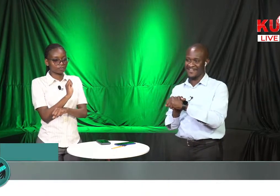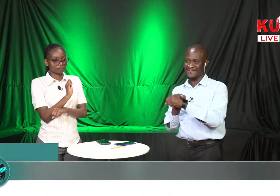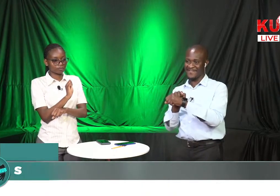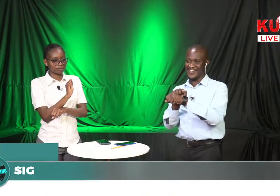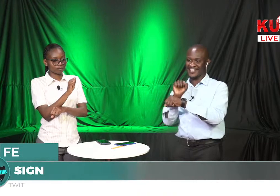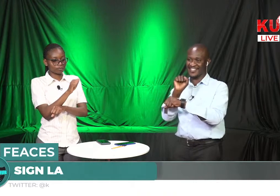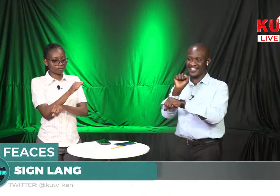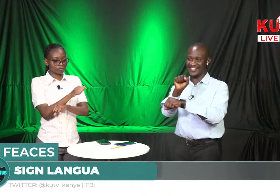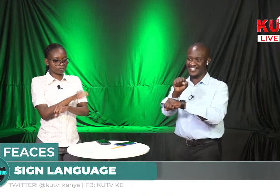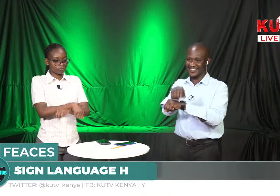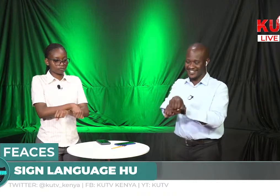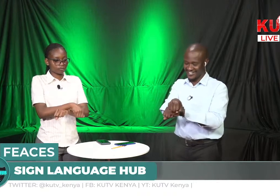Feces.